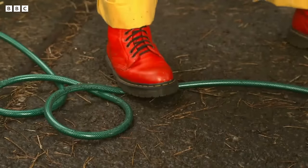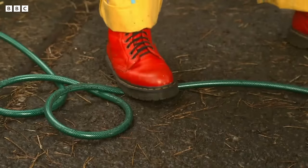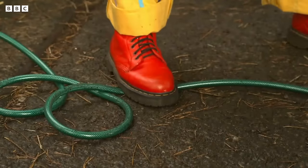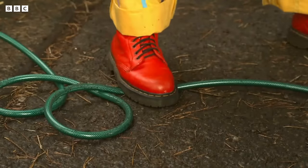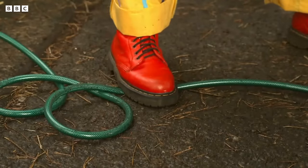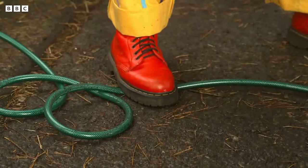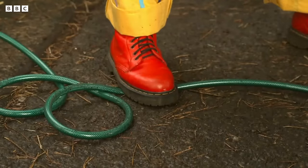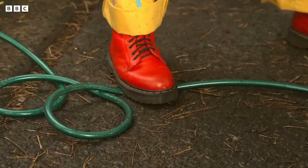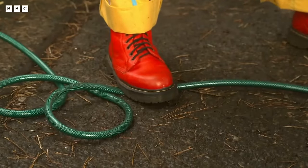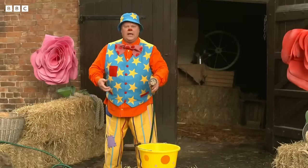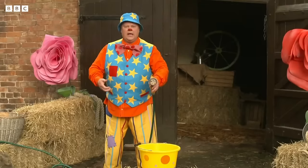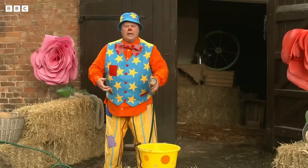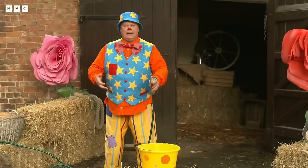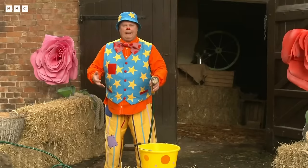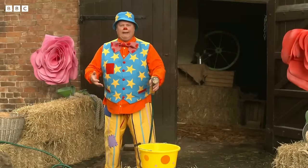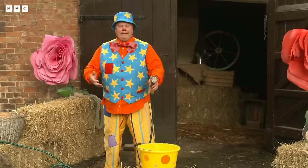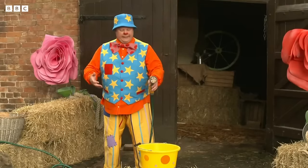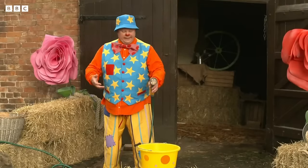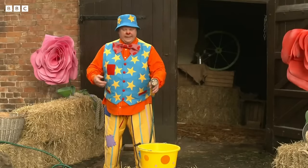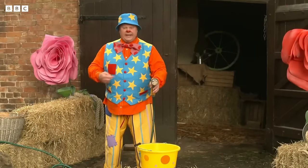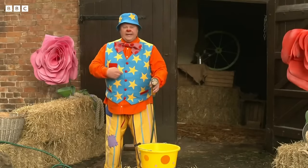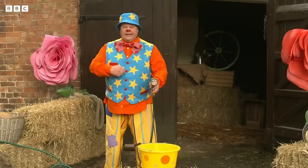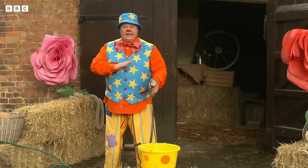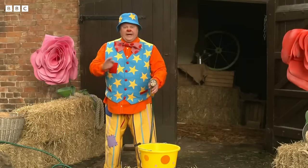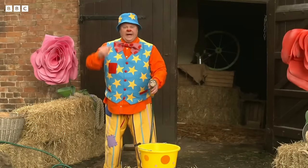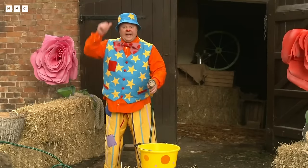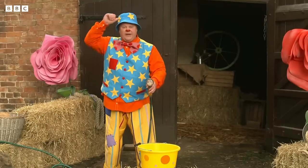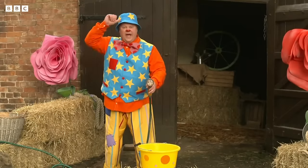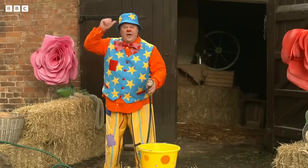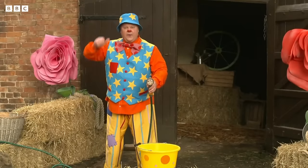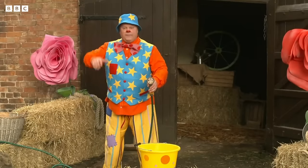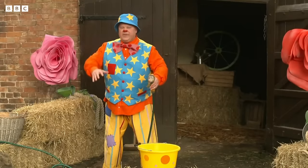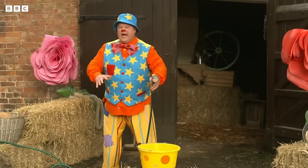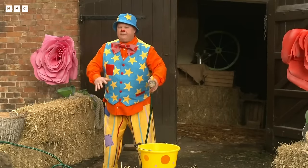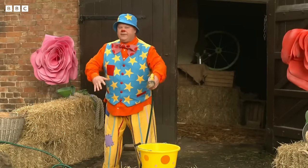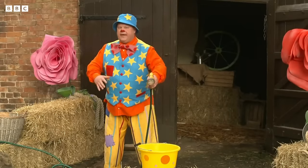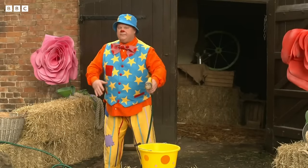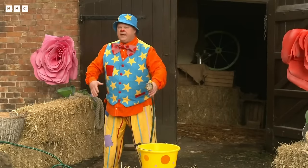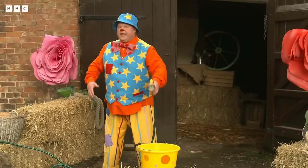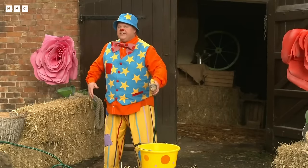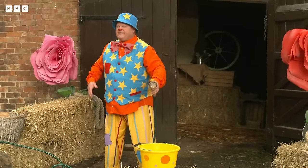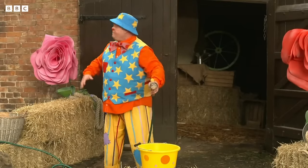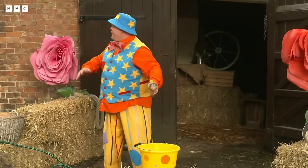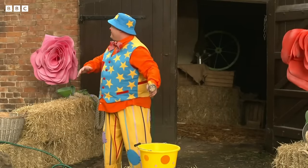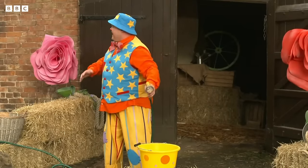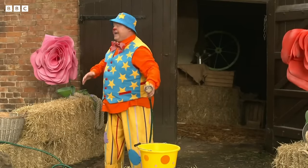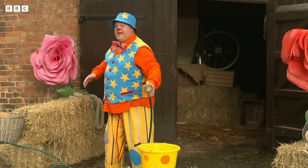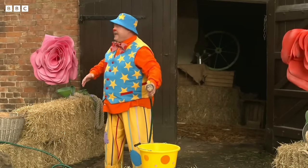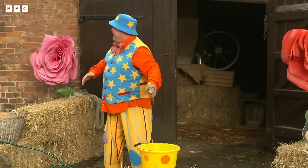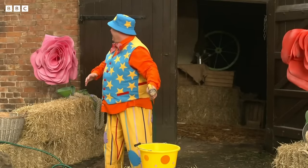What's wrong, Mr Tumble? Oh, I don't know. Spotty!